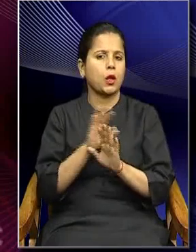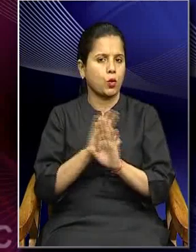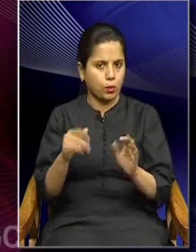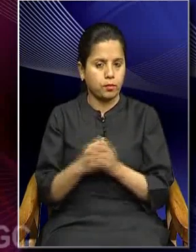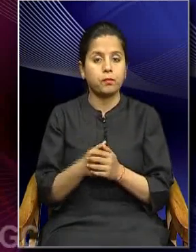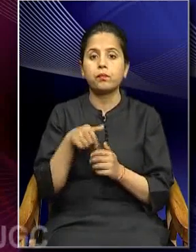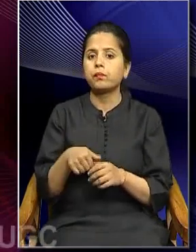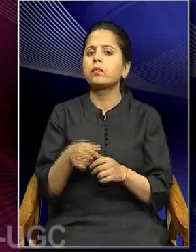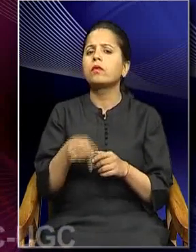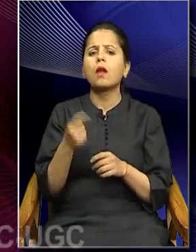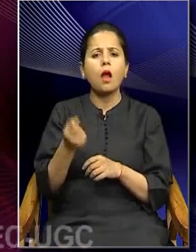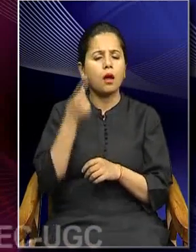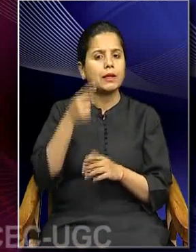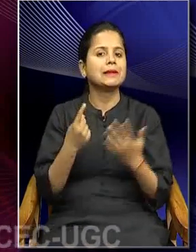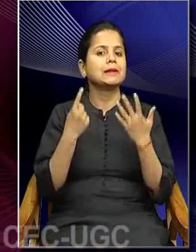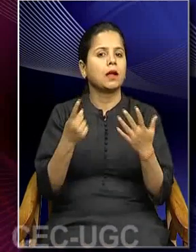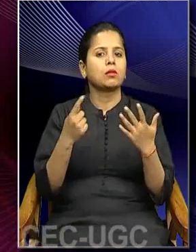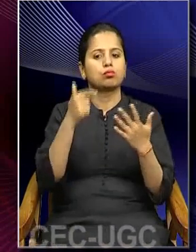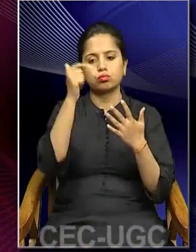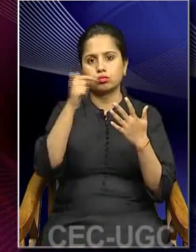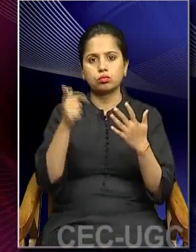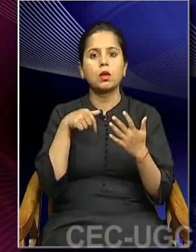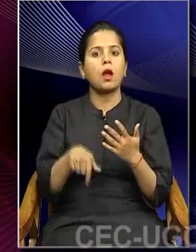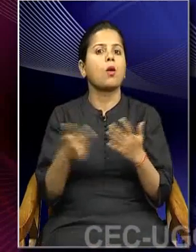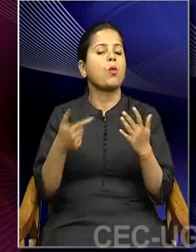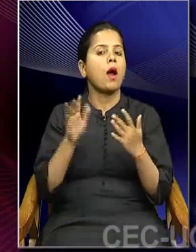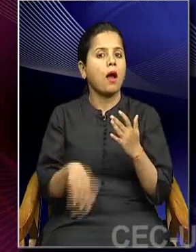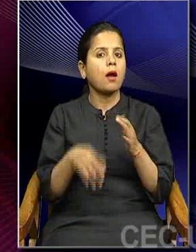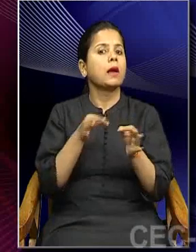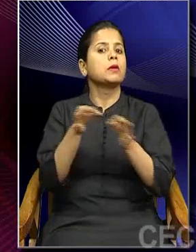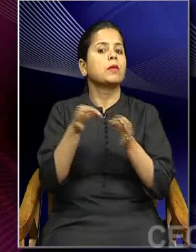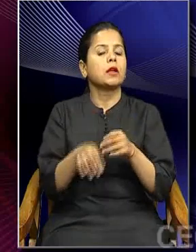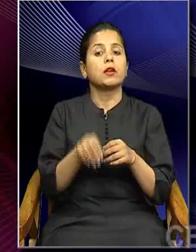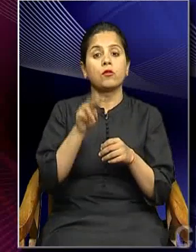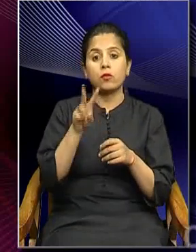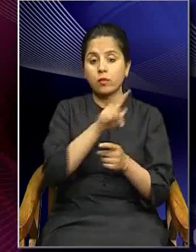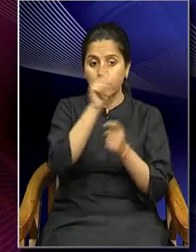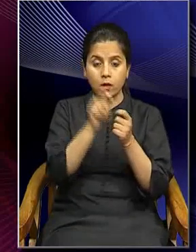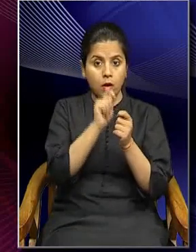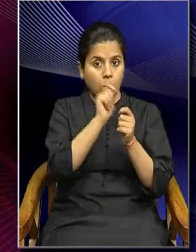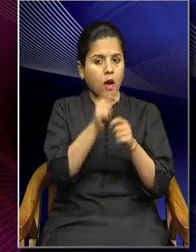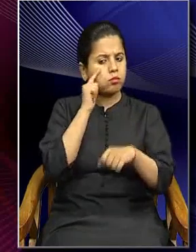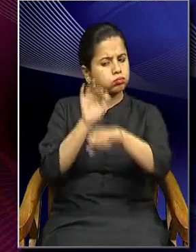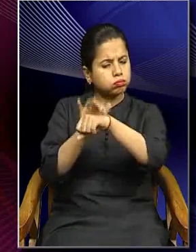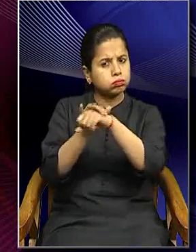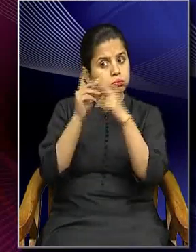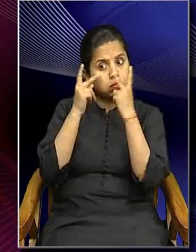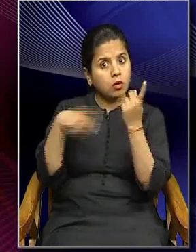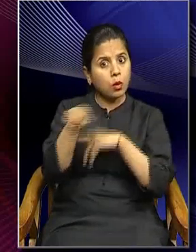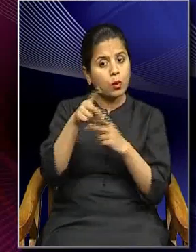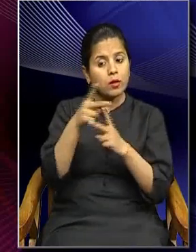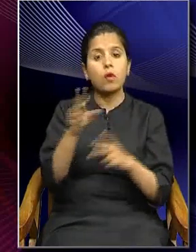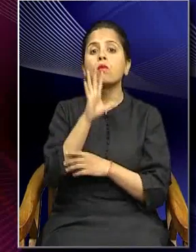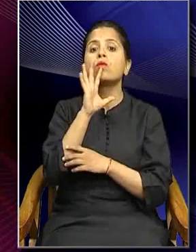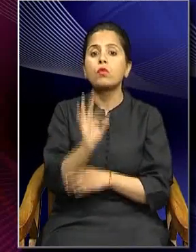us understand the 6 conditions laid down by the Vaiśeṣikas to identify the